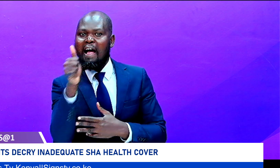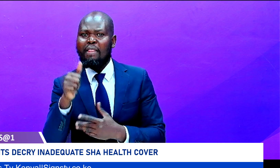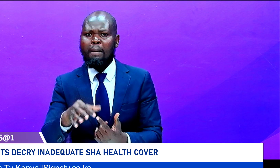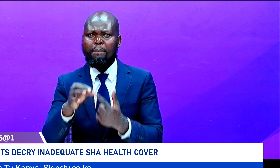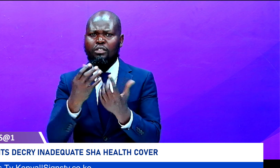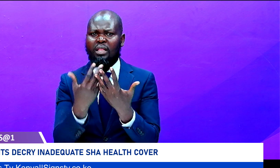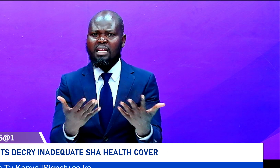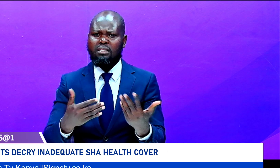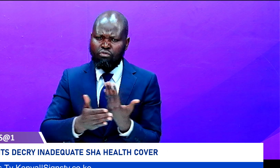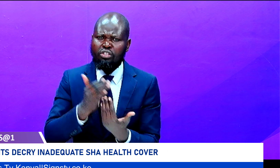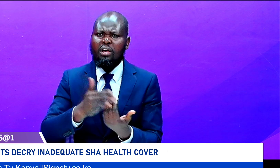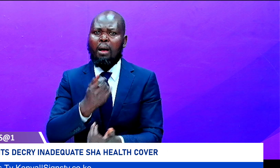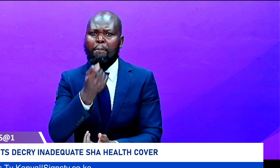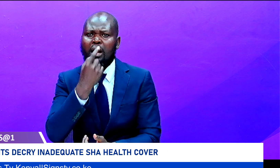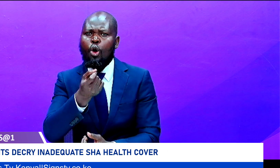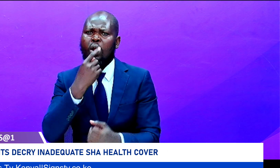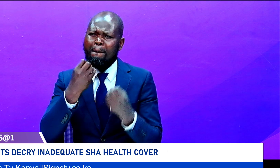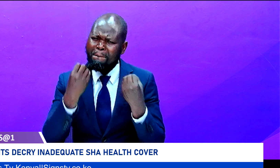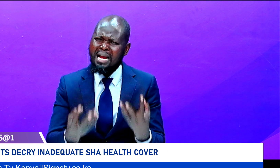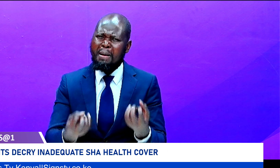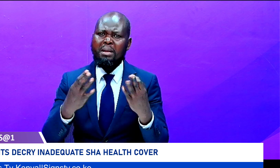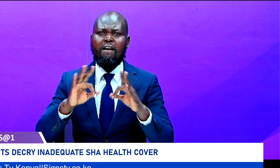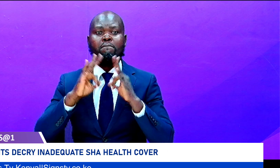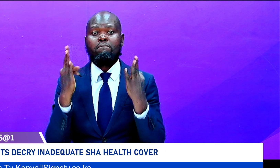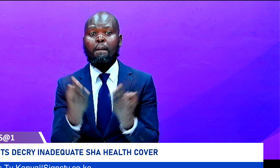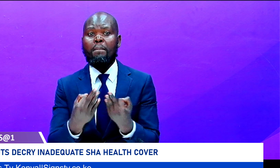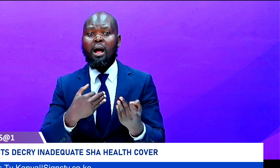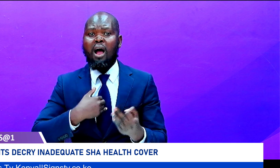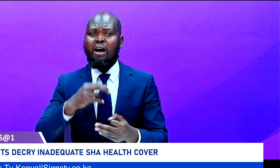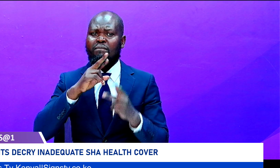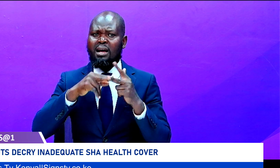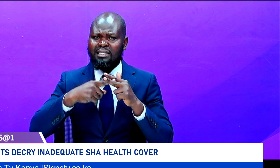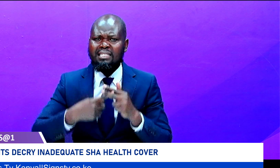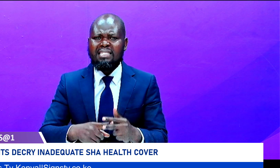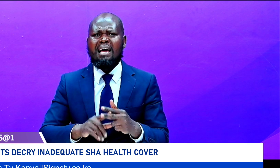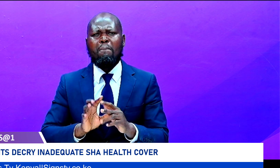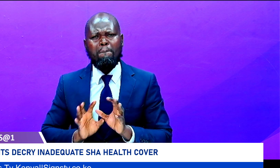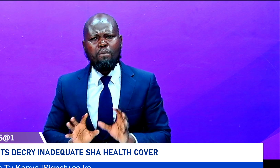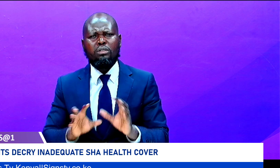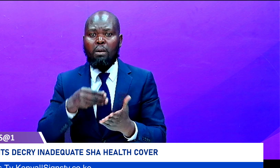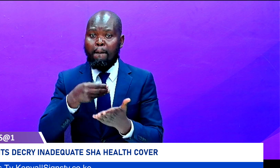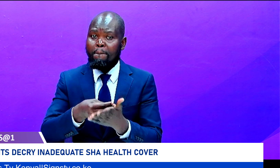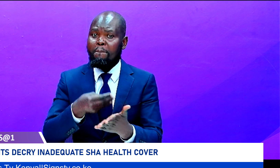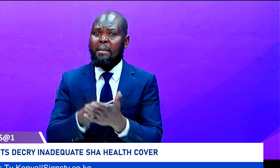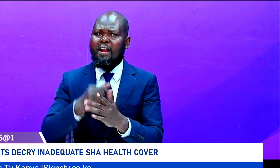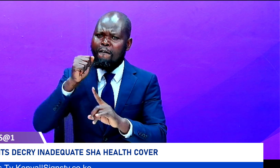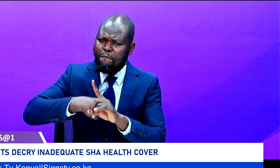that many families are being pushed into financial distress as they struggle to meet the high cost of